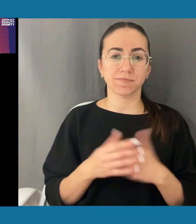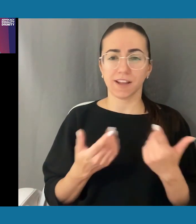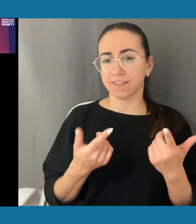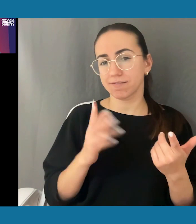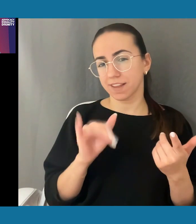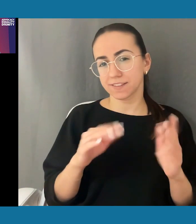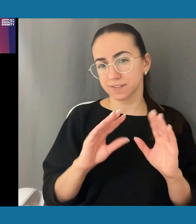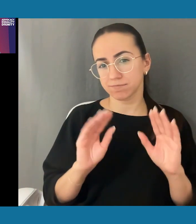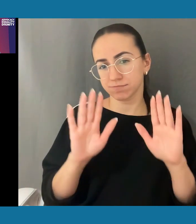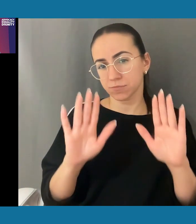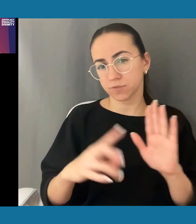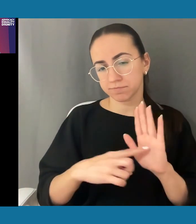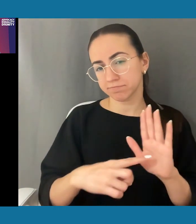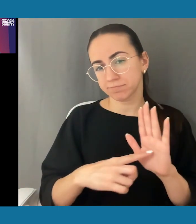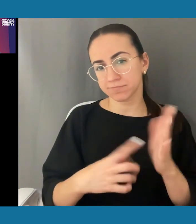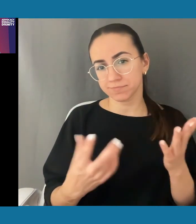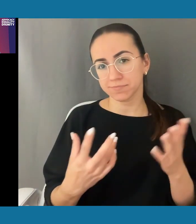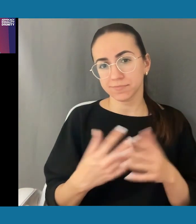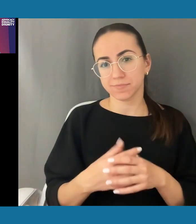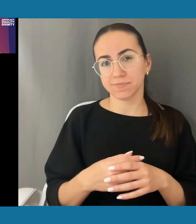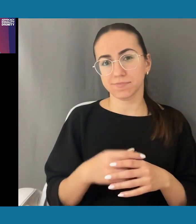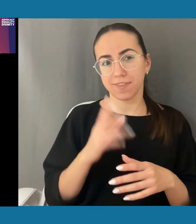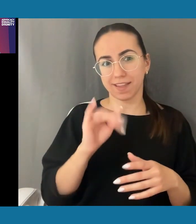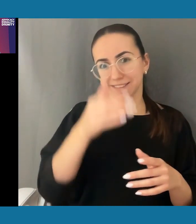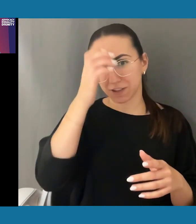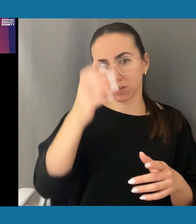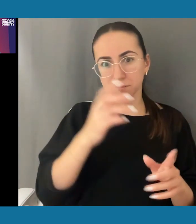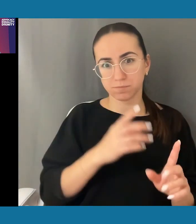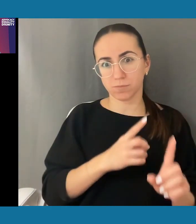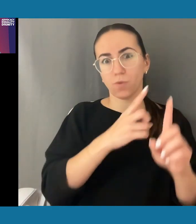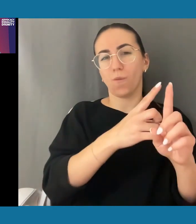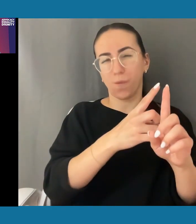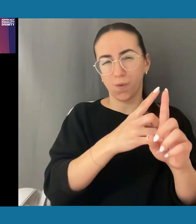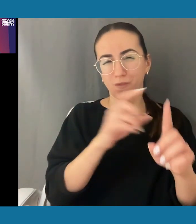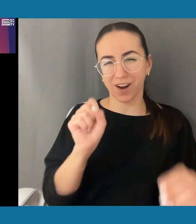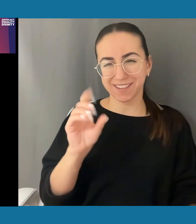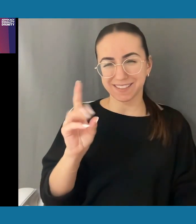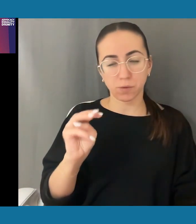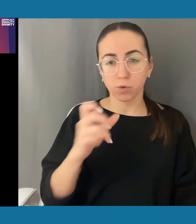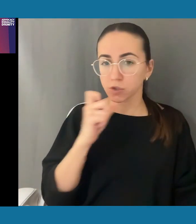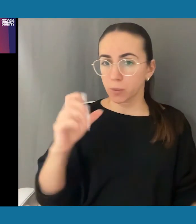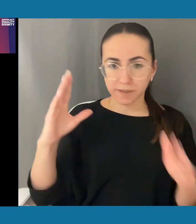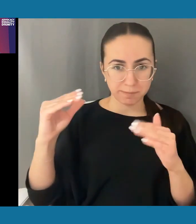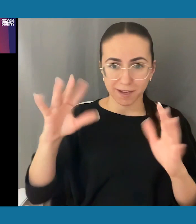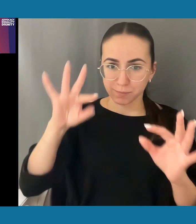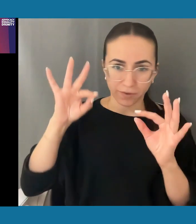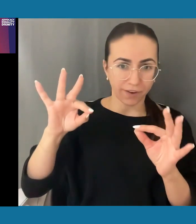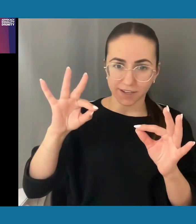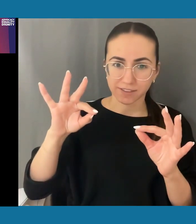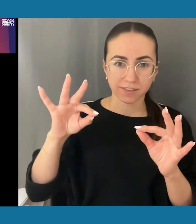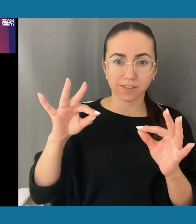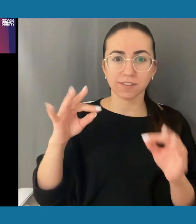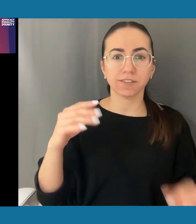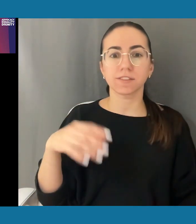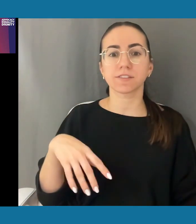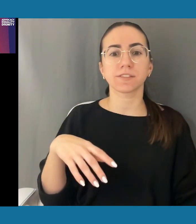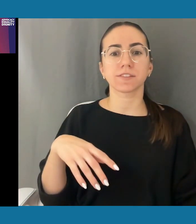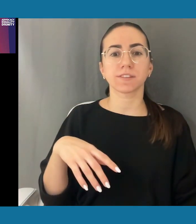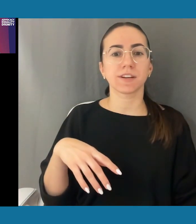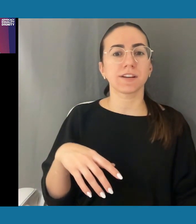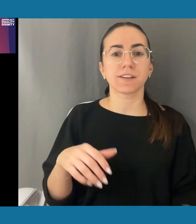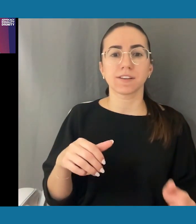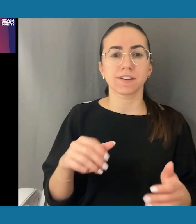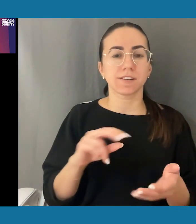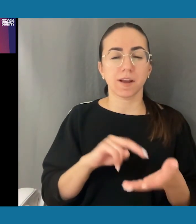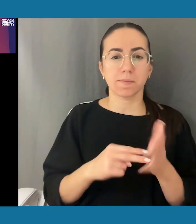concept is we don't expect perfection. We don't expect you to, you know, bing, bang, boom, know exactly what to do.